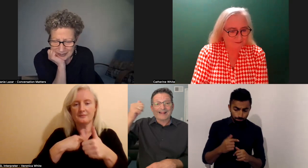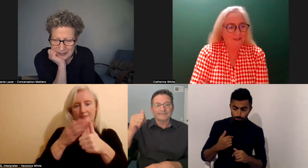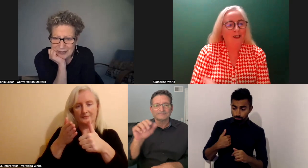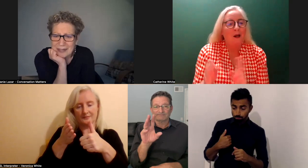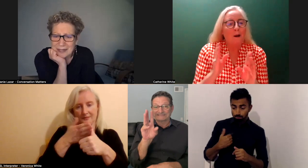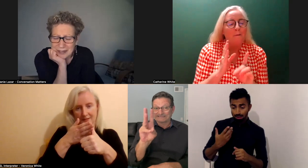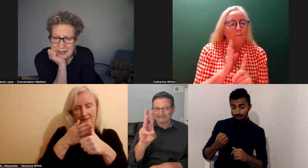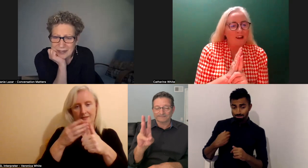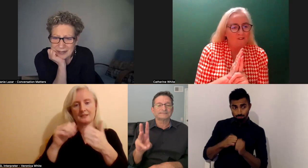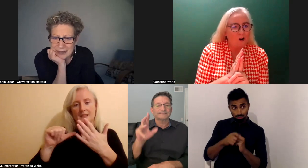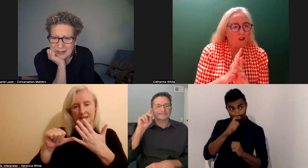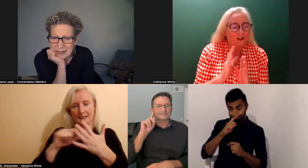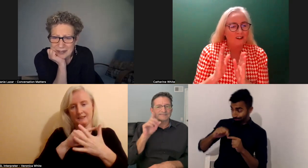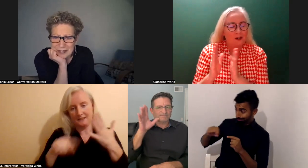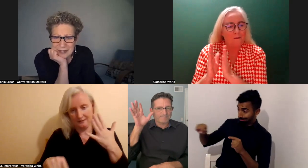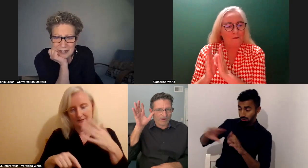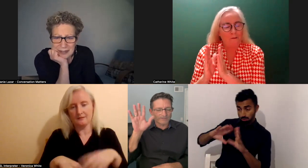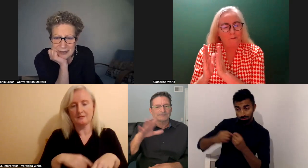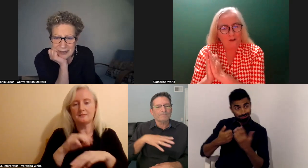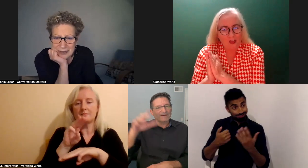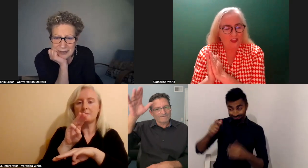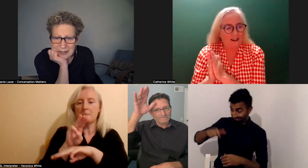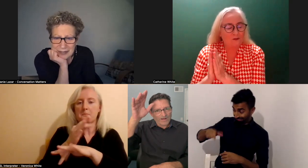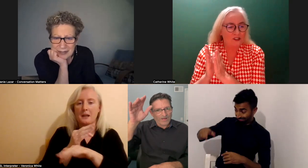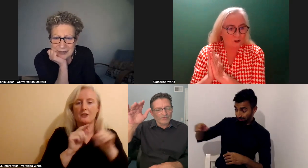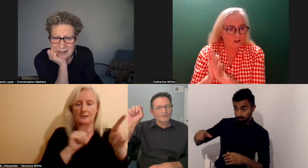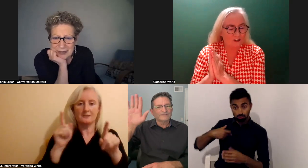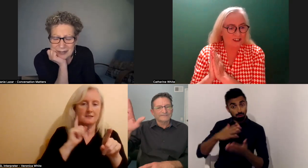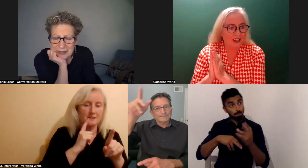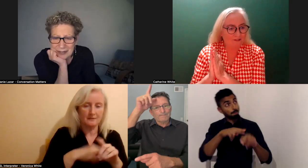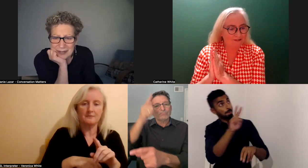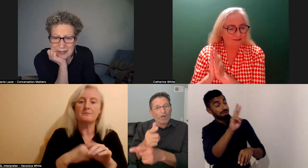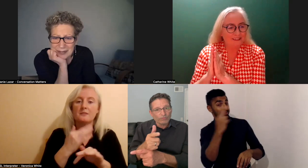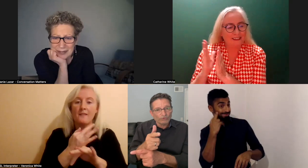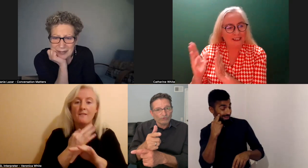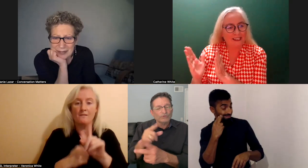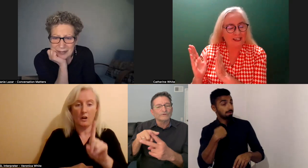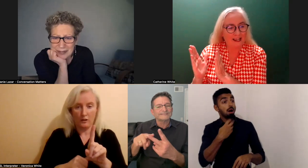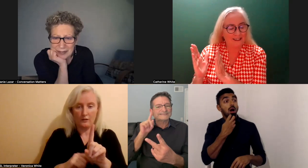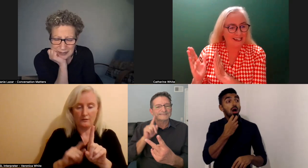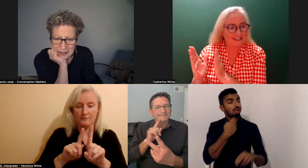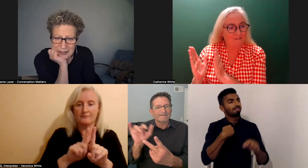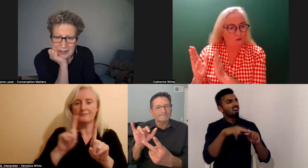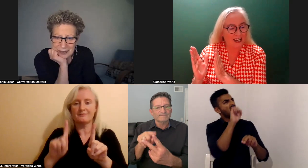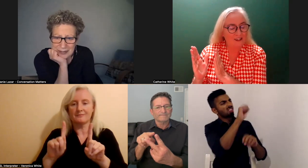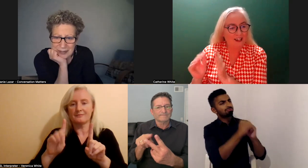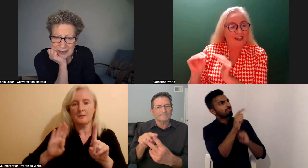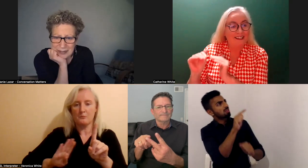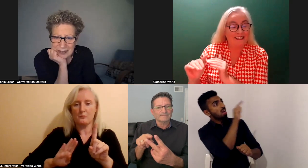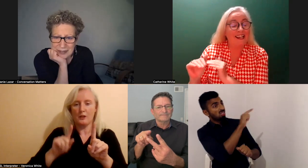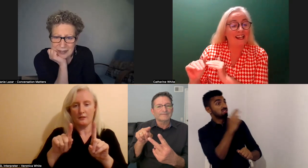parents. My father's brother was also deaf. He had a deaf